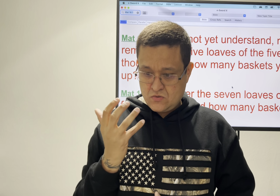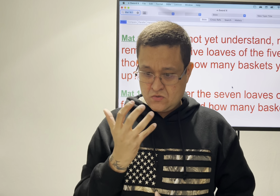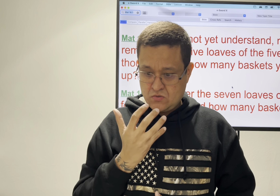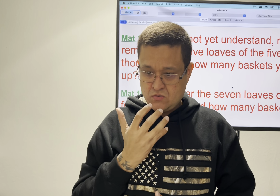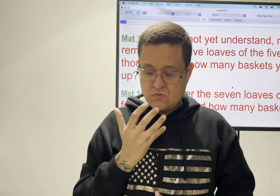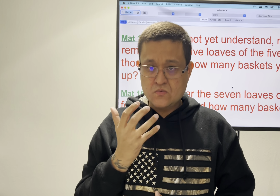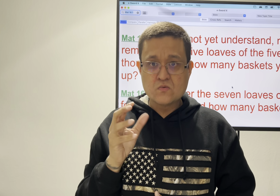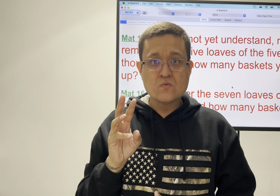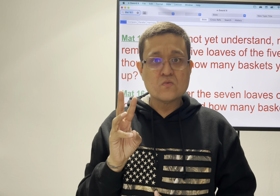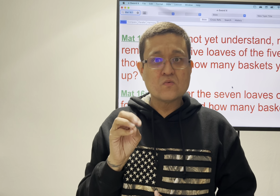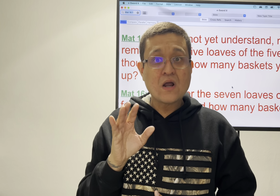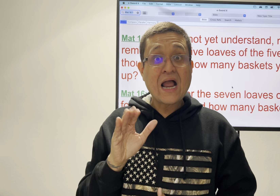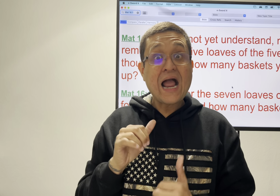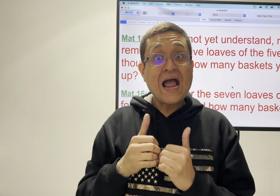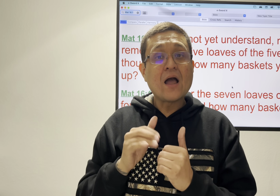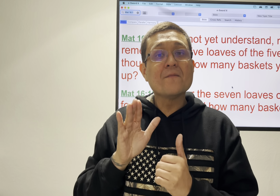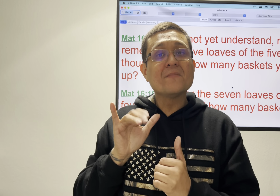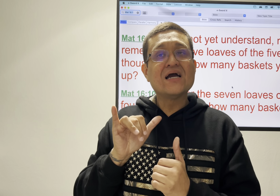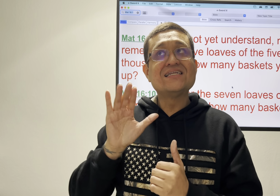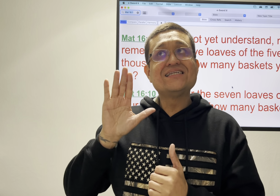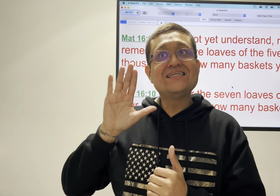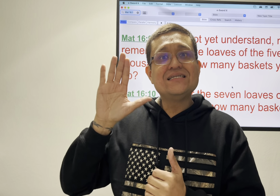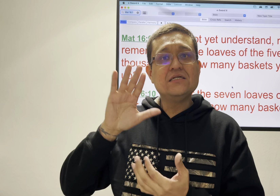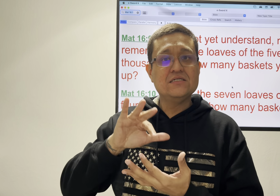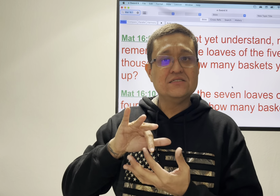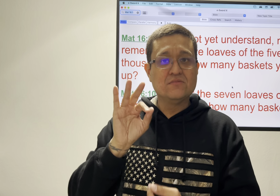They saw that physically happen with the physical things they needed.